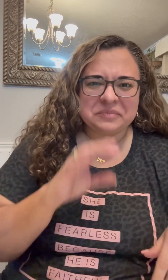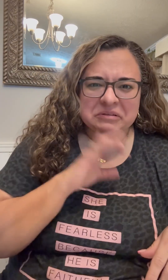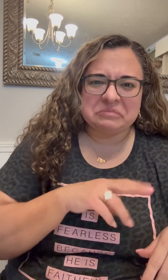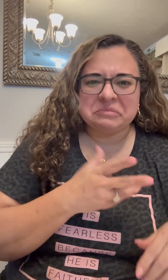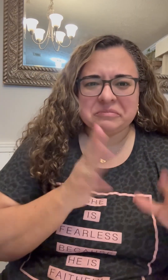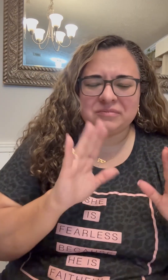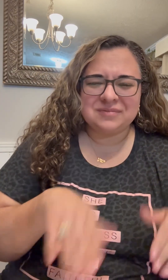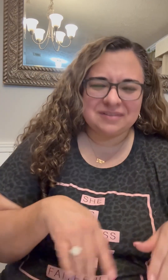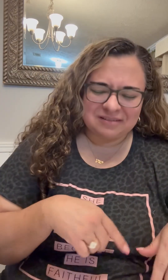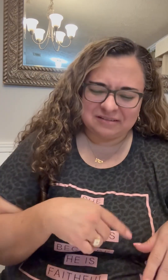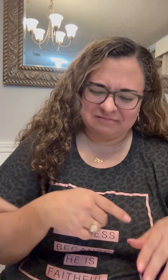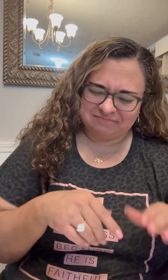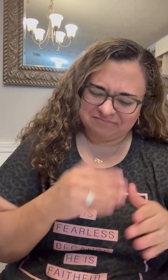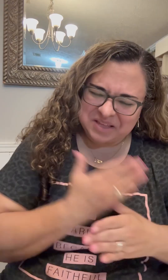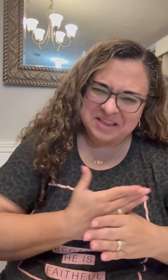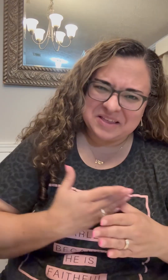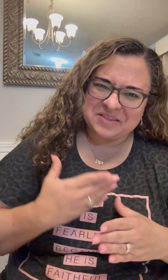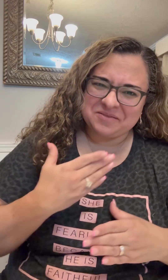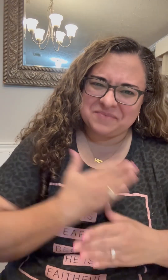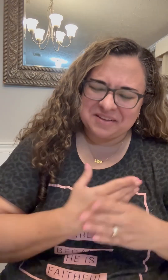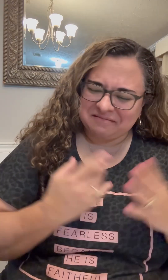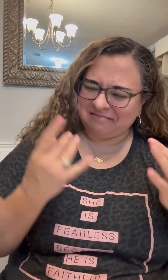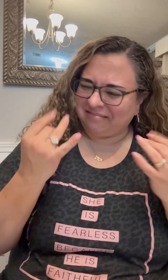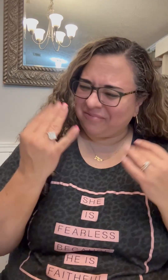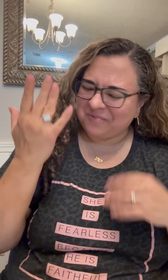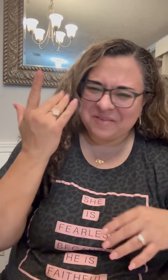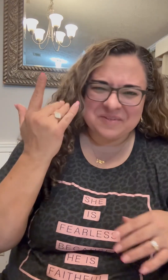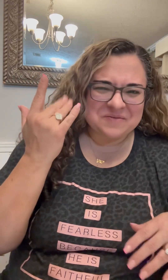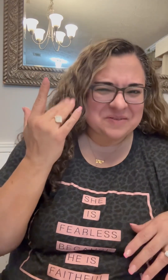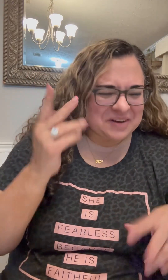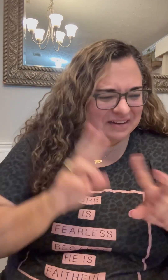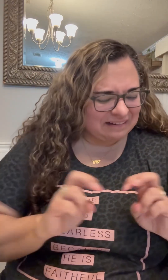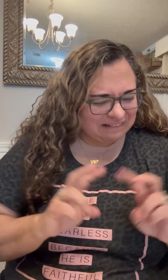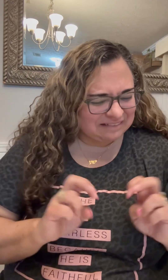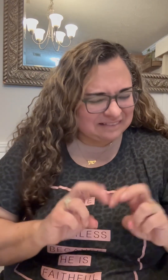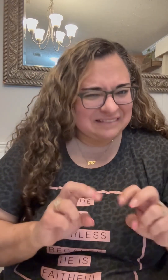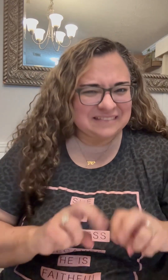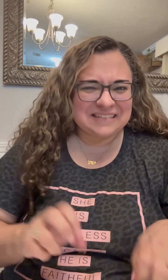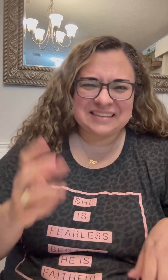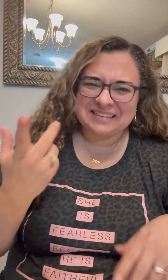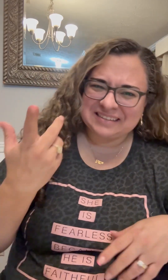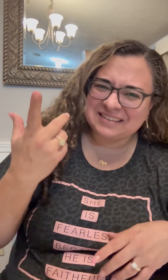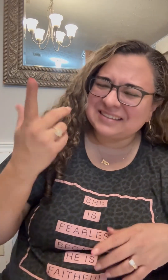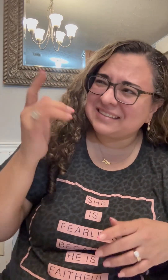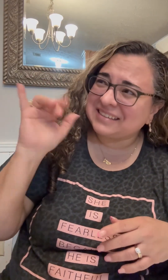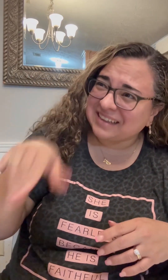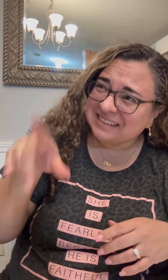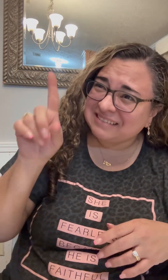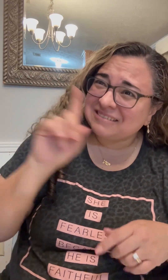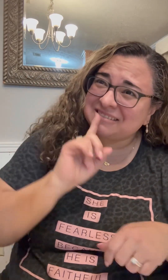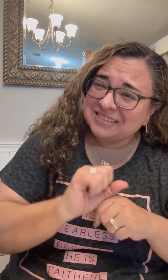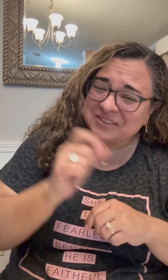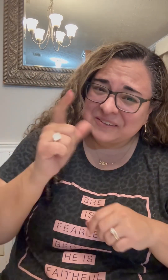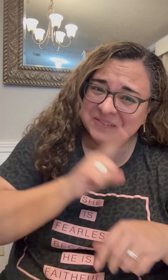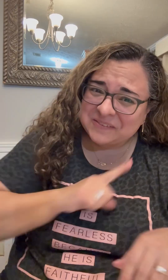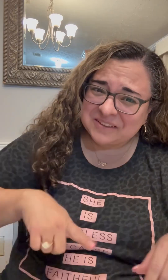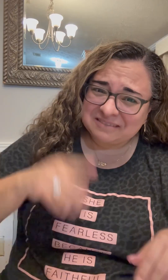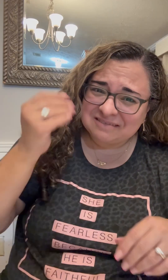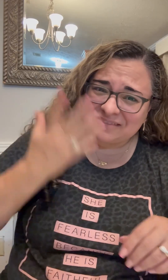it. And it just kept bothering him and bothering him. He's like, why did I feel this nudge? Is this